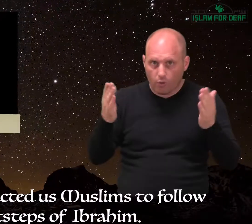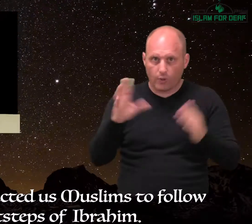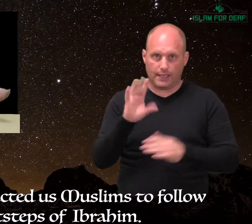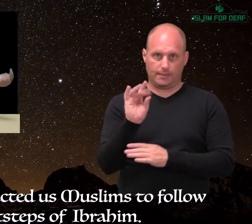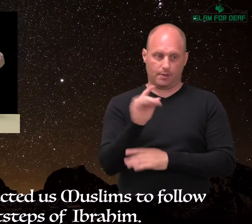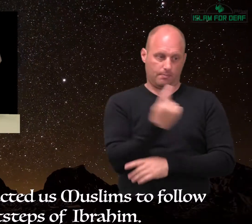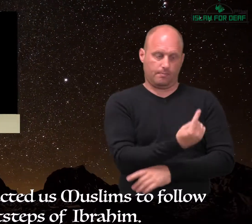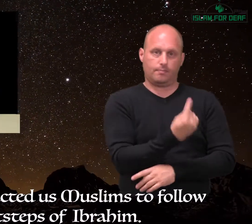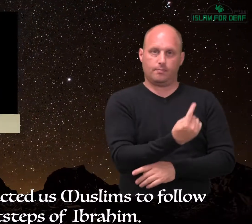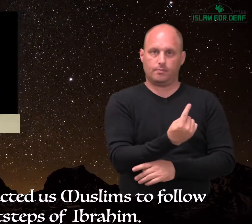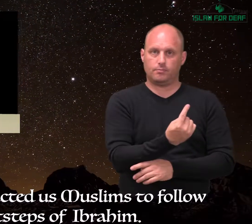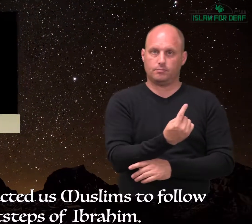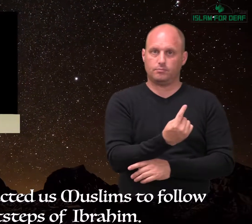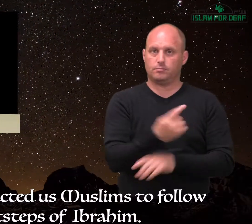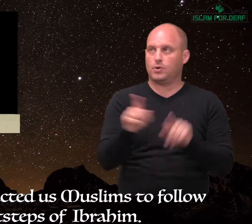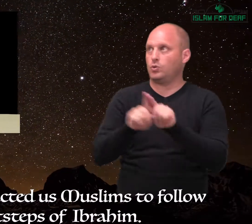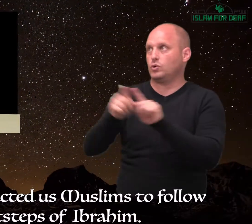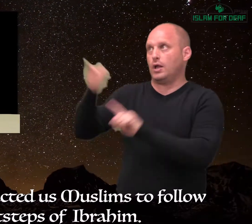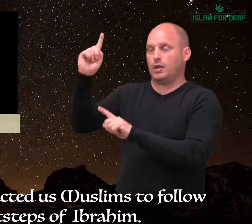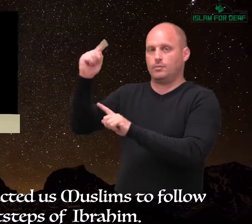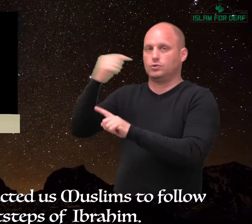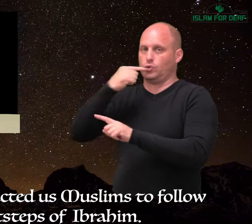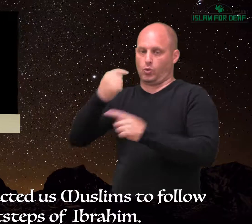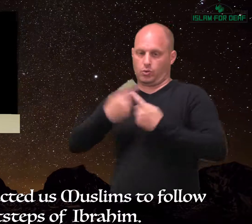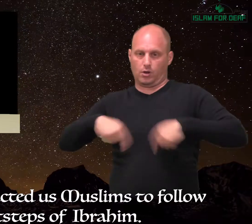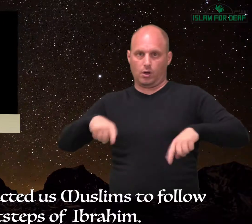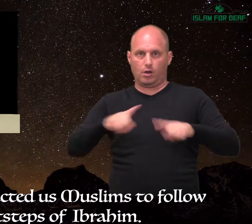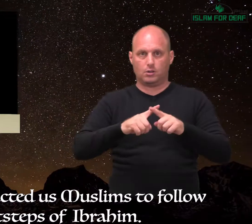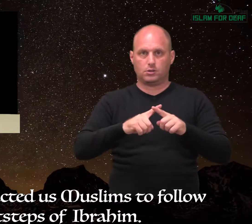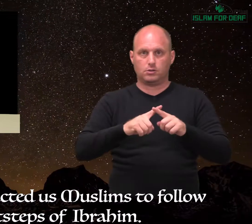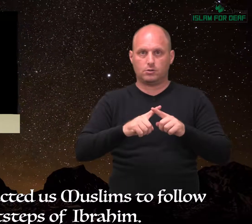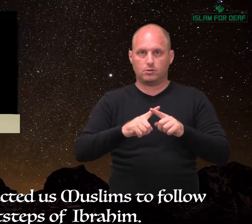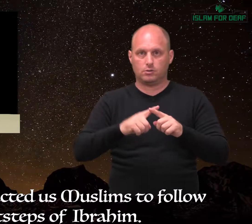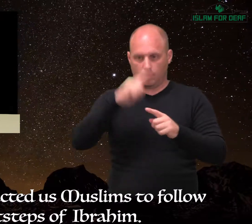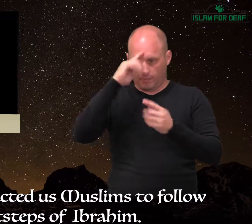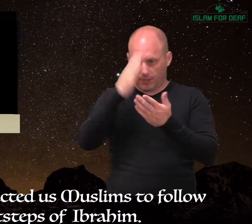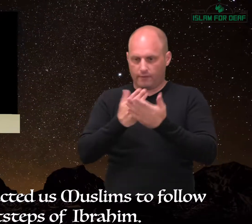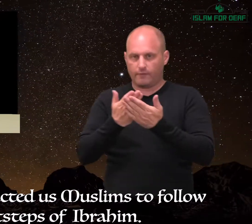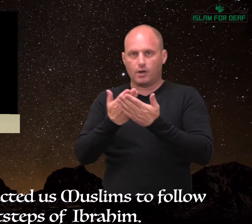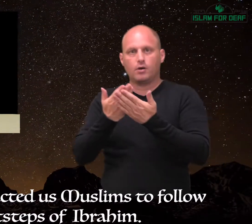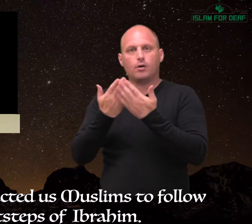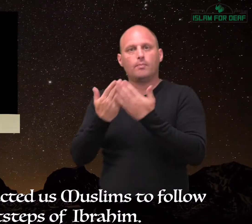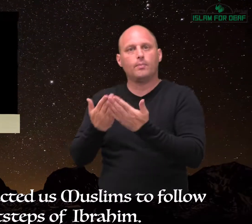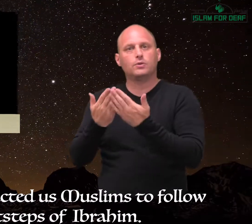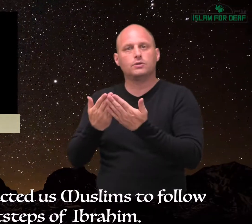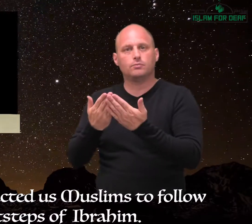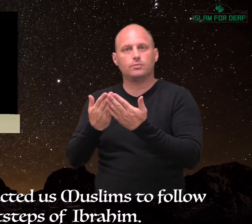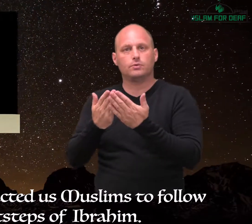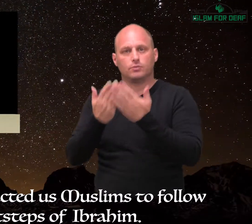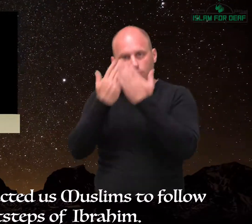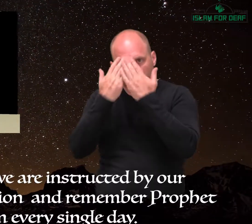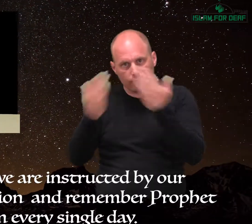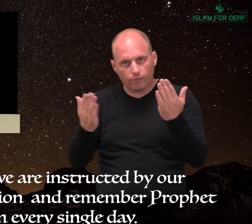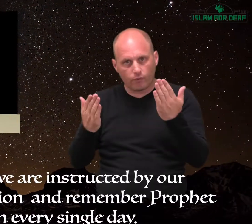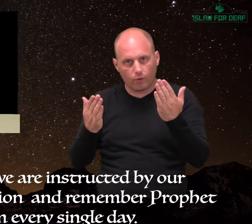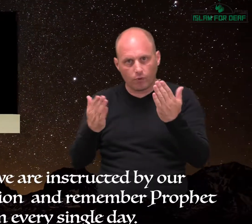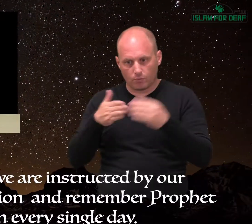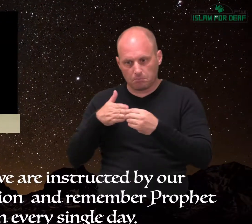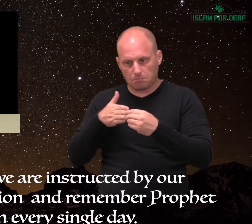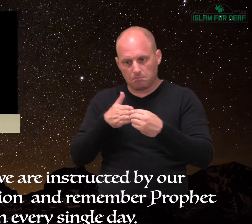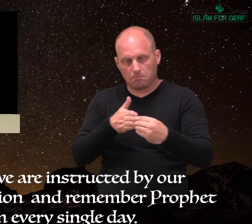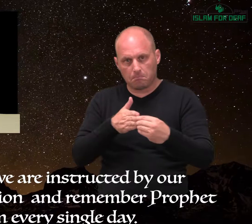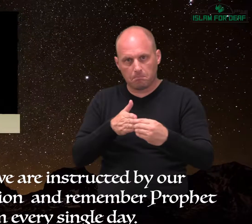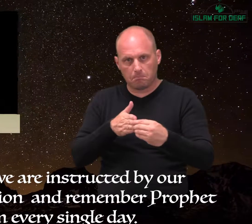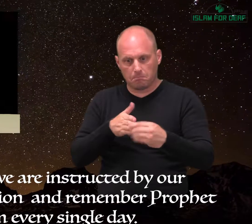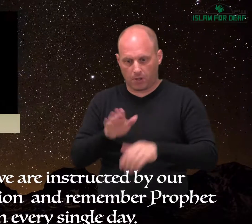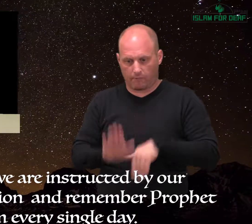And Allah instructed us, the believers, the Muslims, to follow the footsteps of Ibrahim. That is why